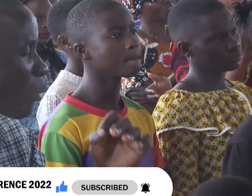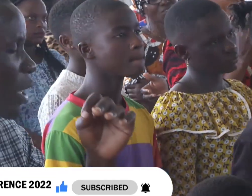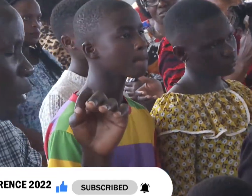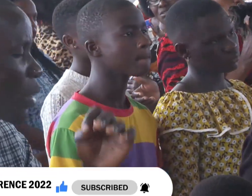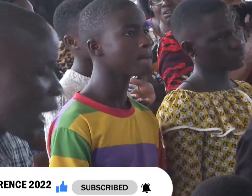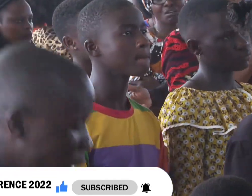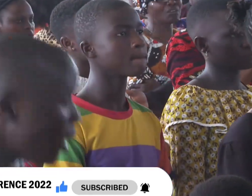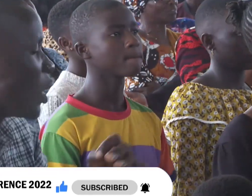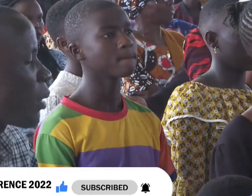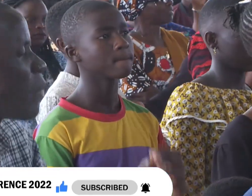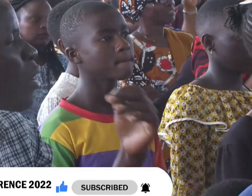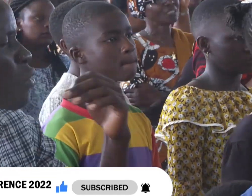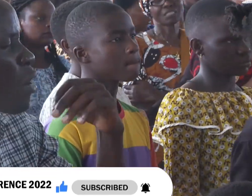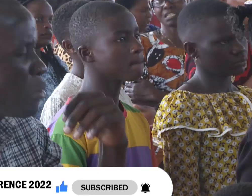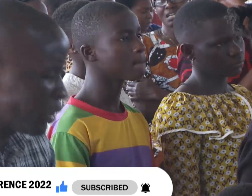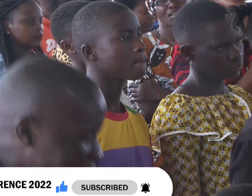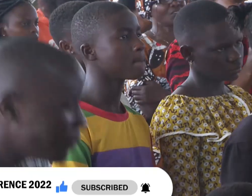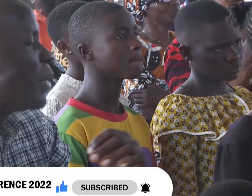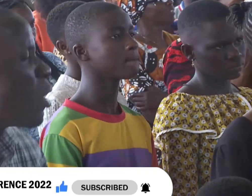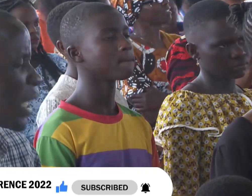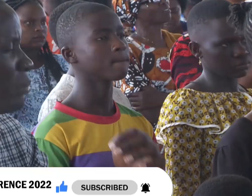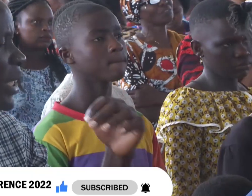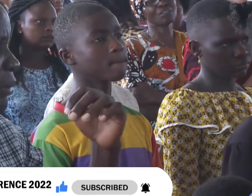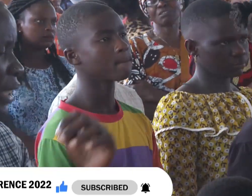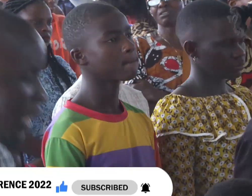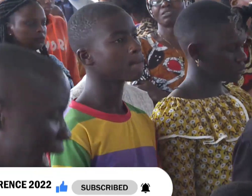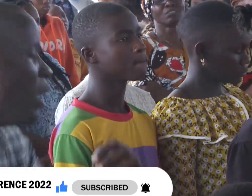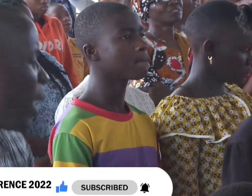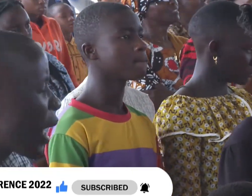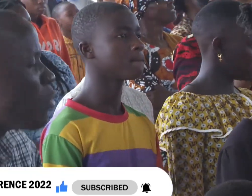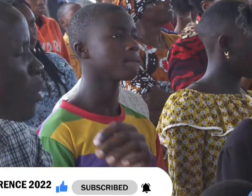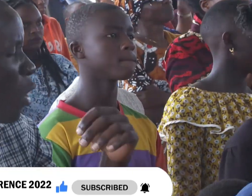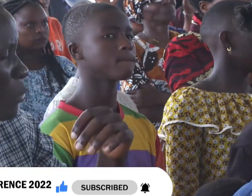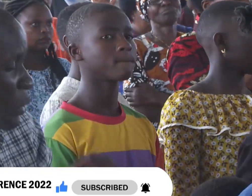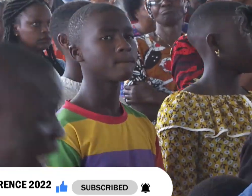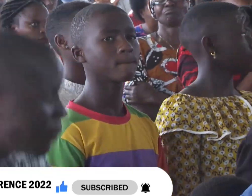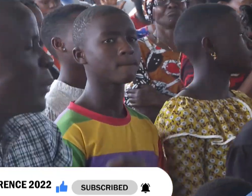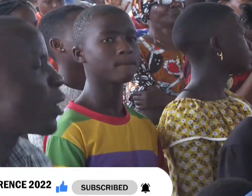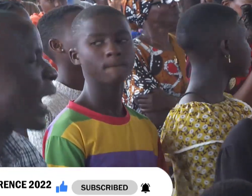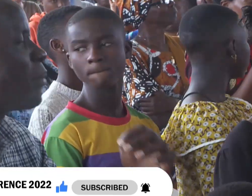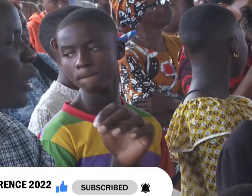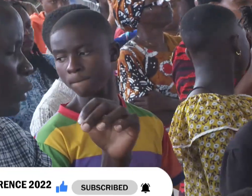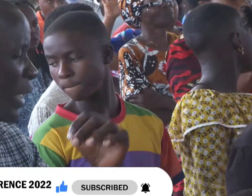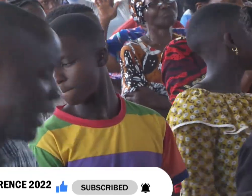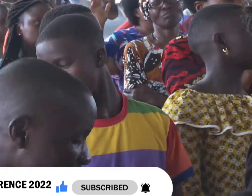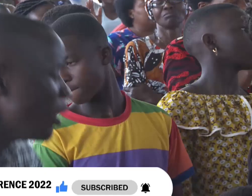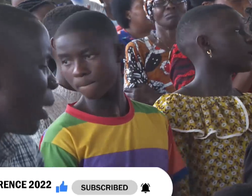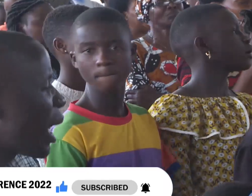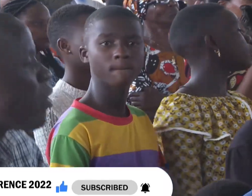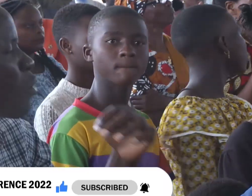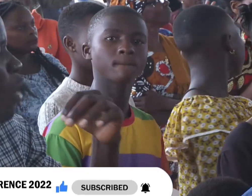mwempita ekisa kyokka kimpalule ekisa kyokka kinsembeze Mukama mpitewo mu linnya lya